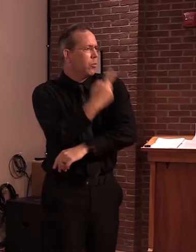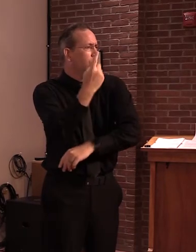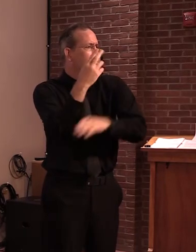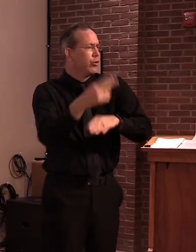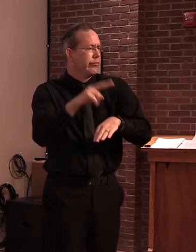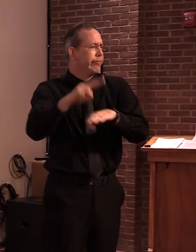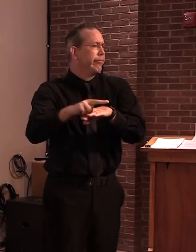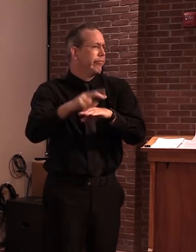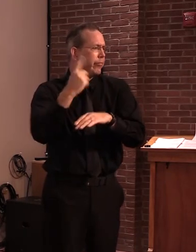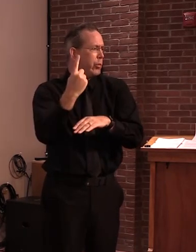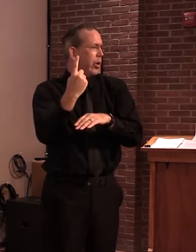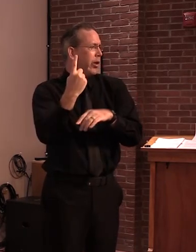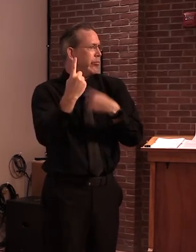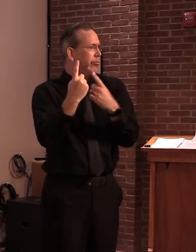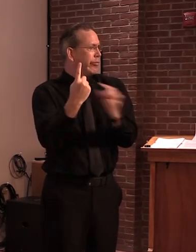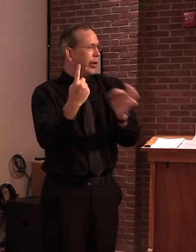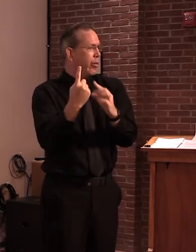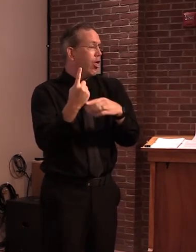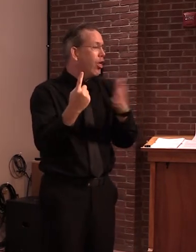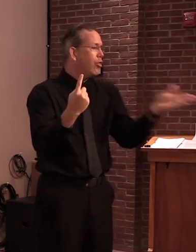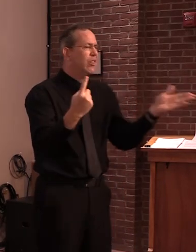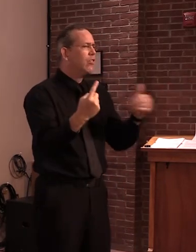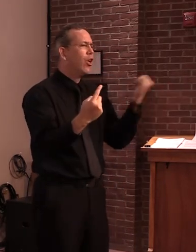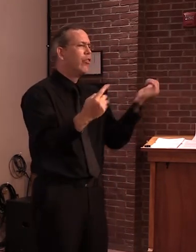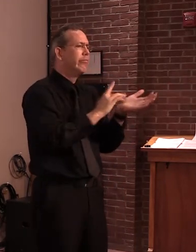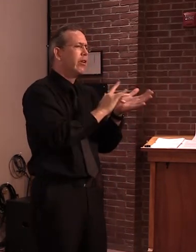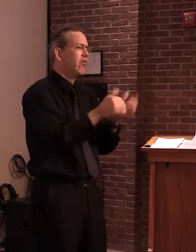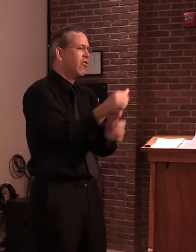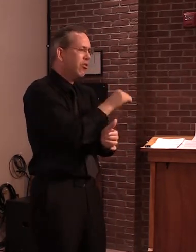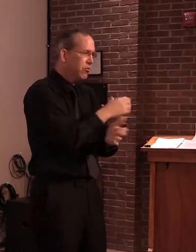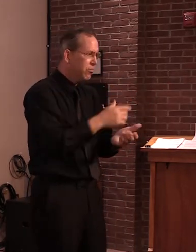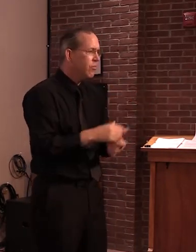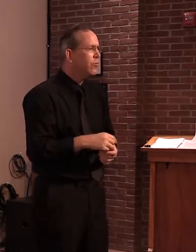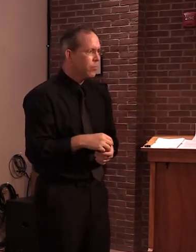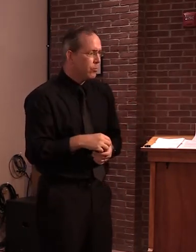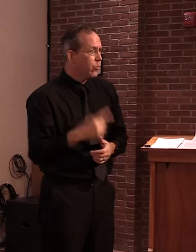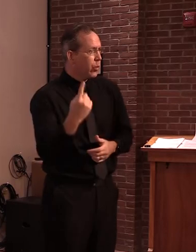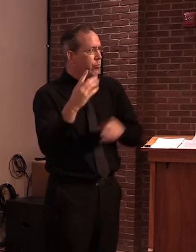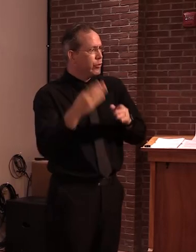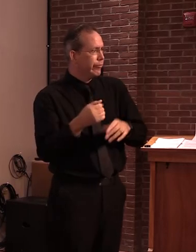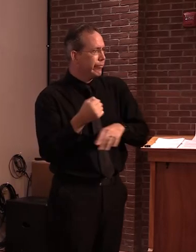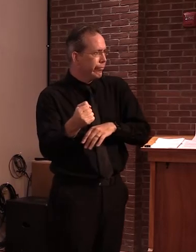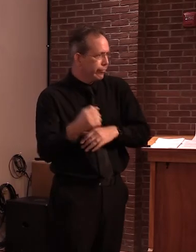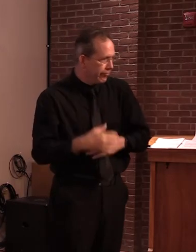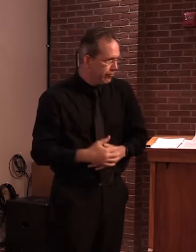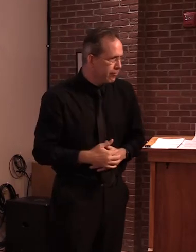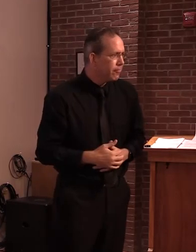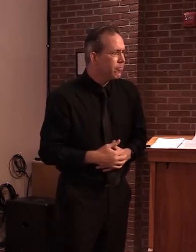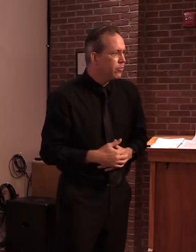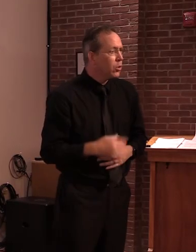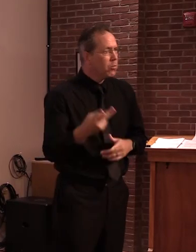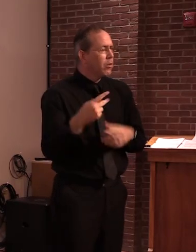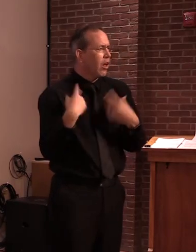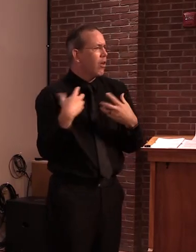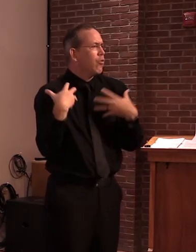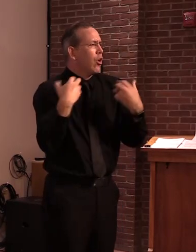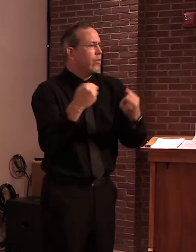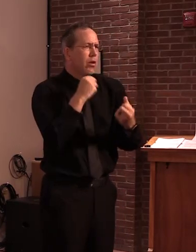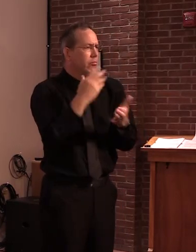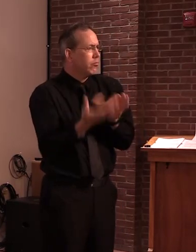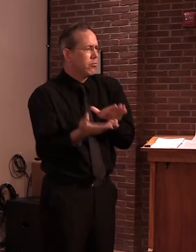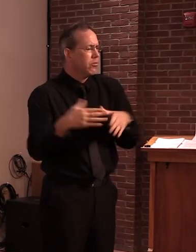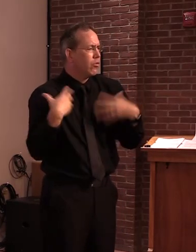two individuals currently hospitalized, and we certainly wish them a full and speedy recovery. Turning now to